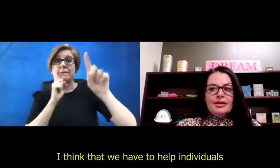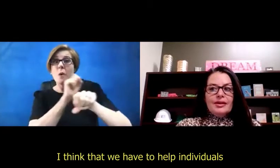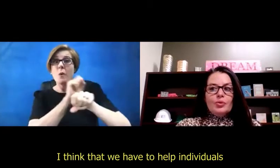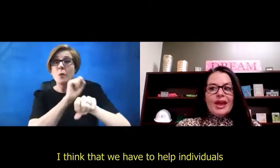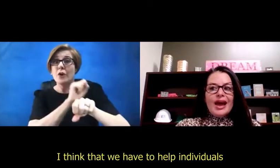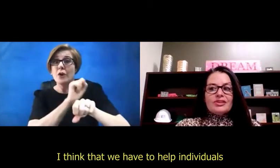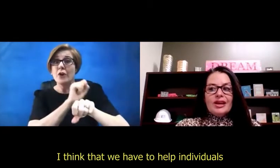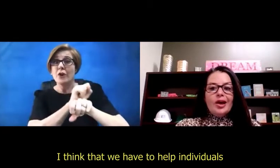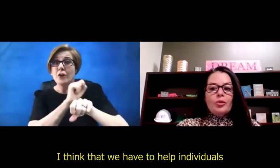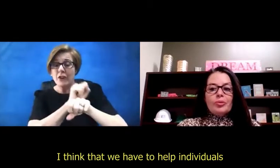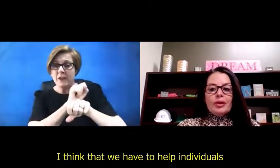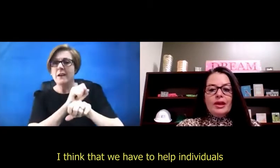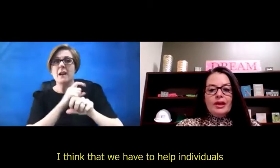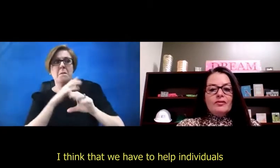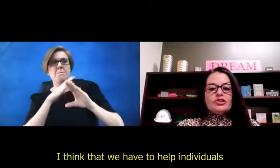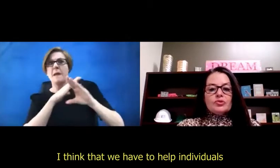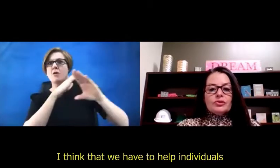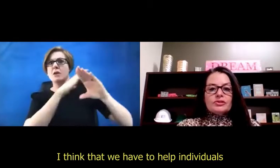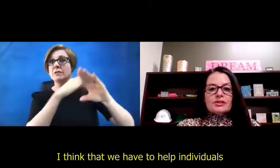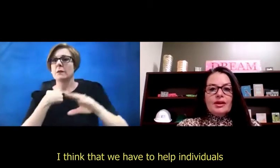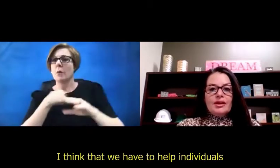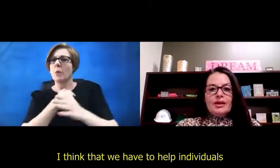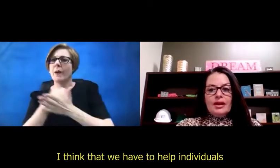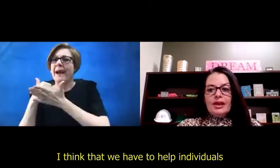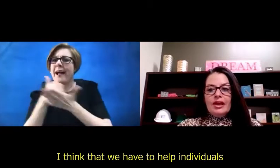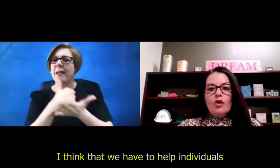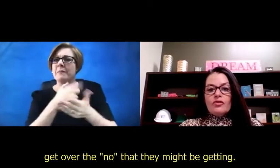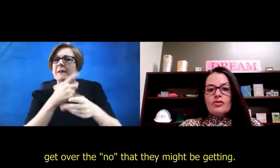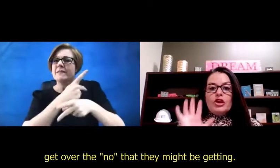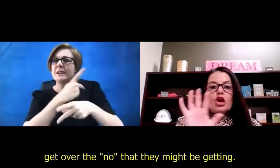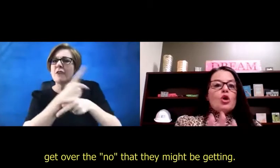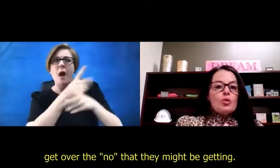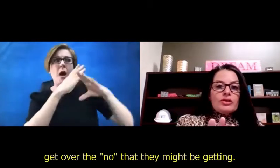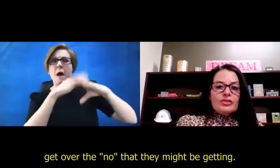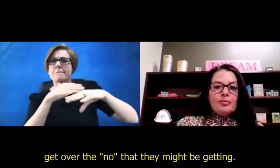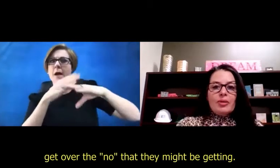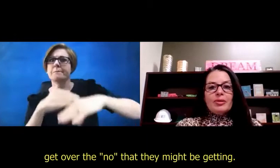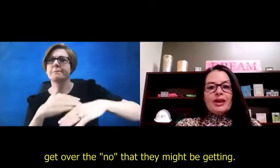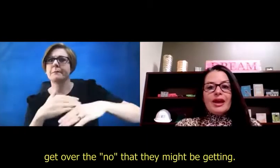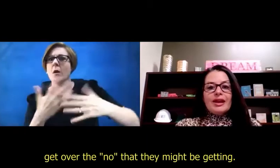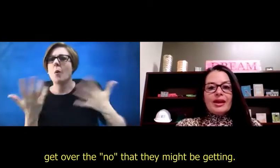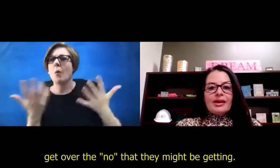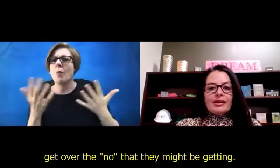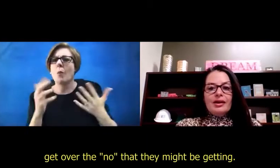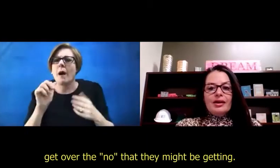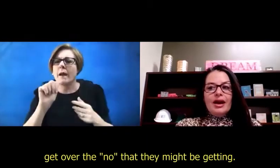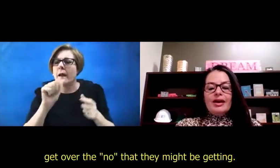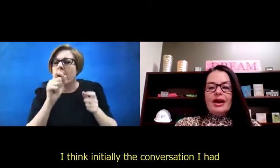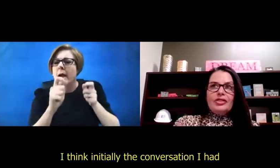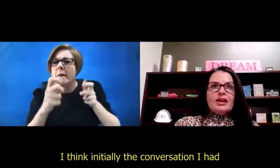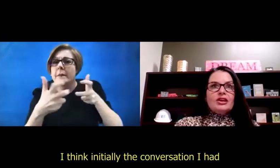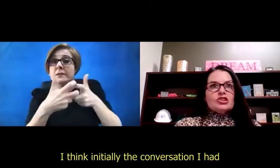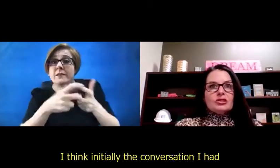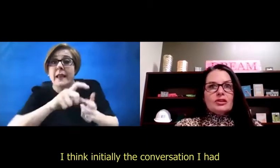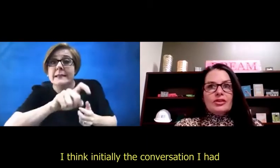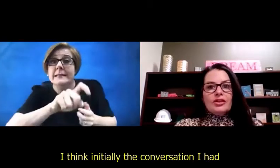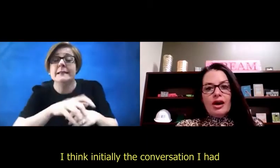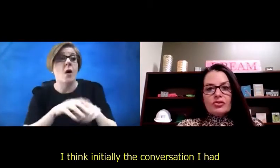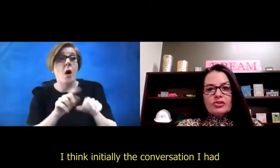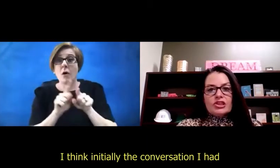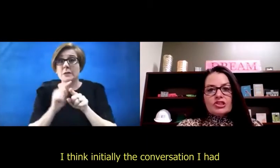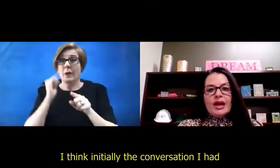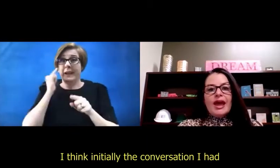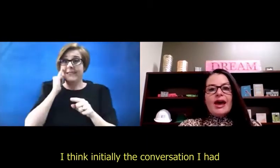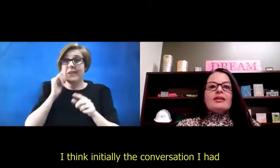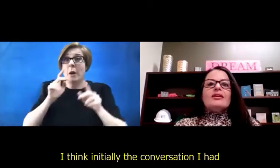that we have to help individuals get over the no that they might be getting. I think initially